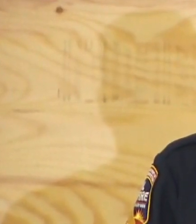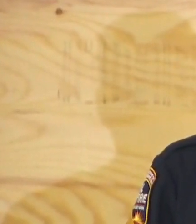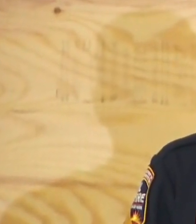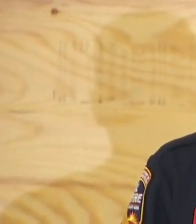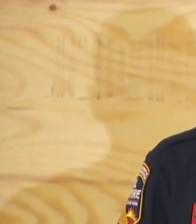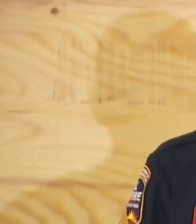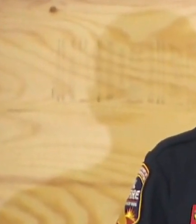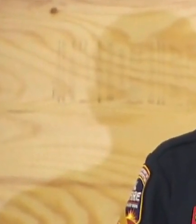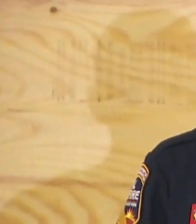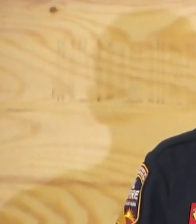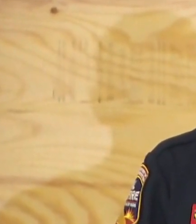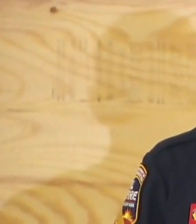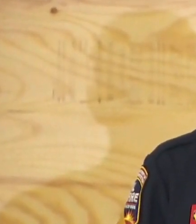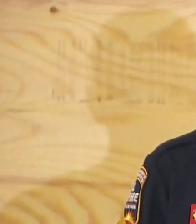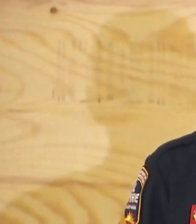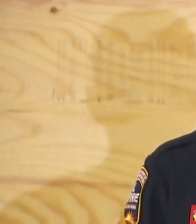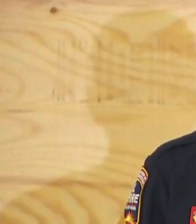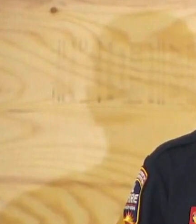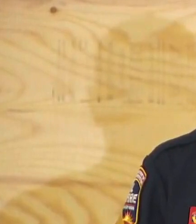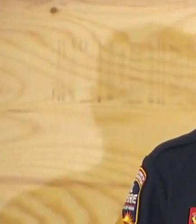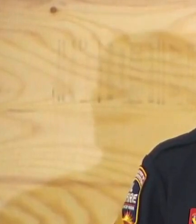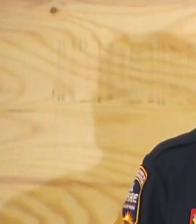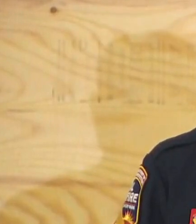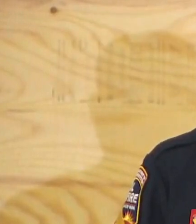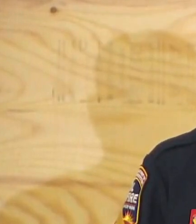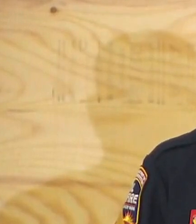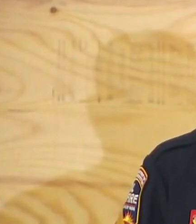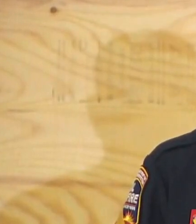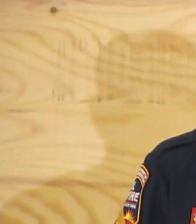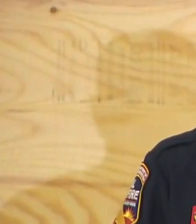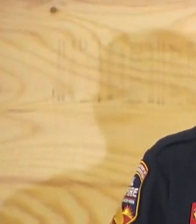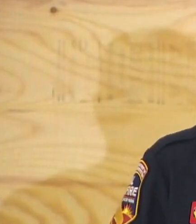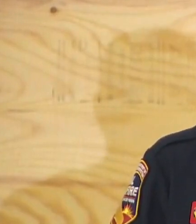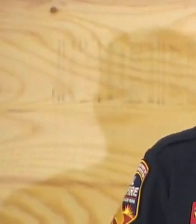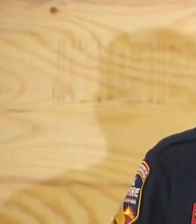it, and that's a benefit to the operations and the firefight that we have at hand.